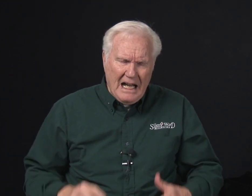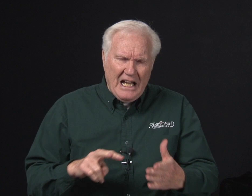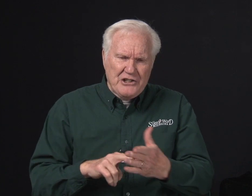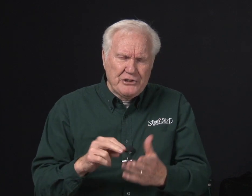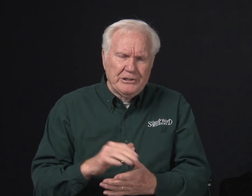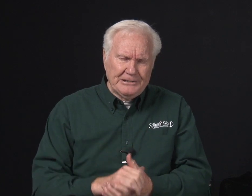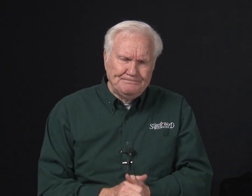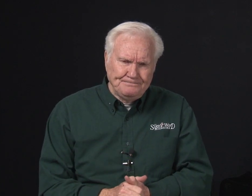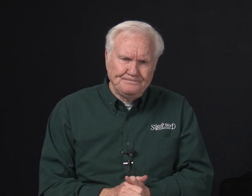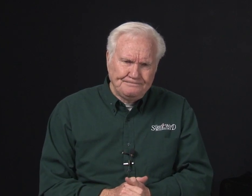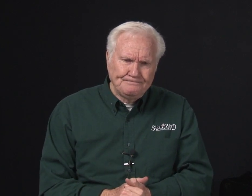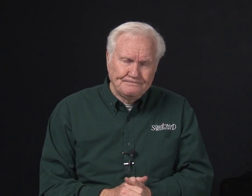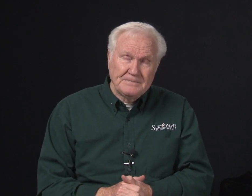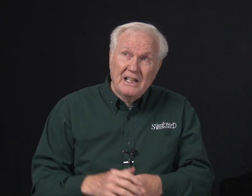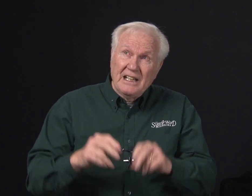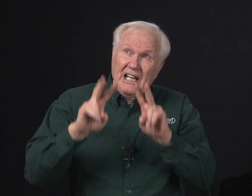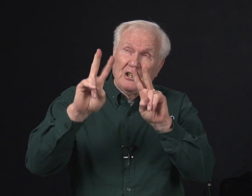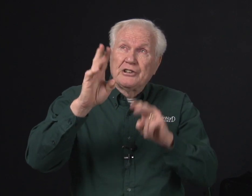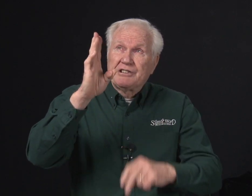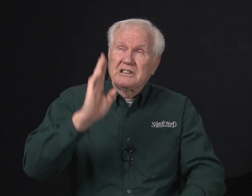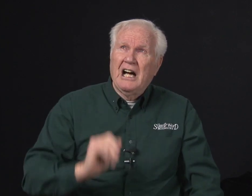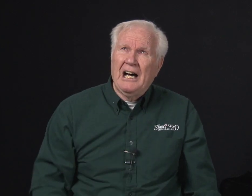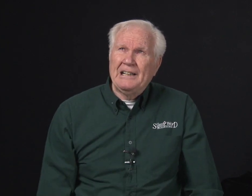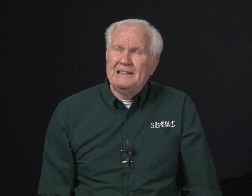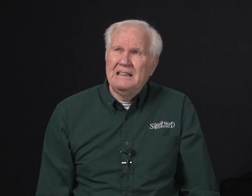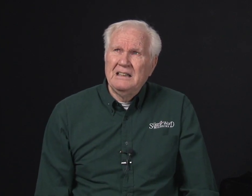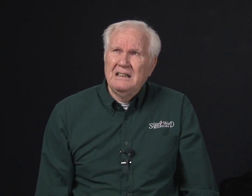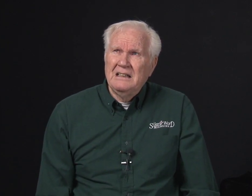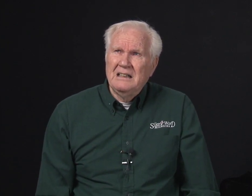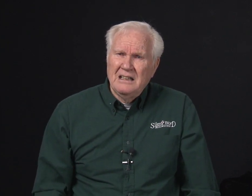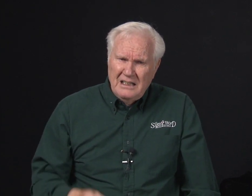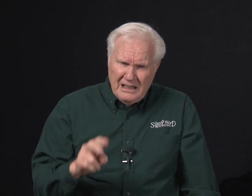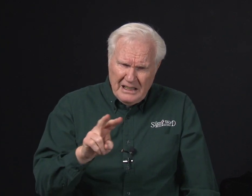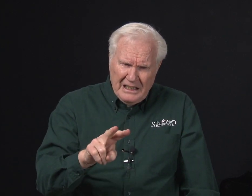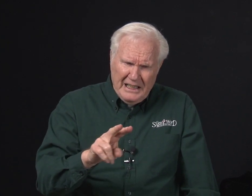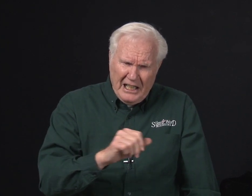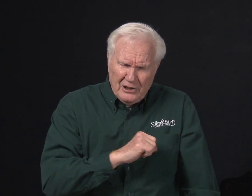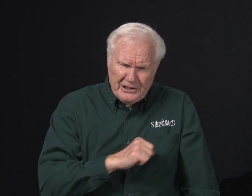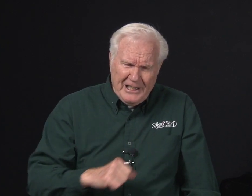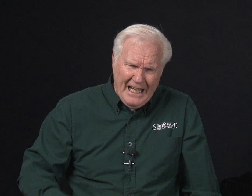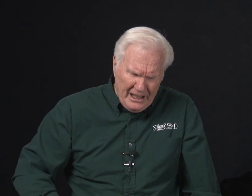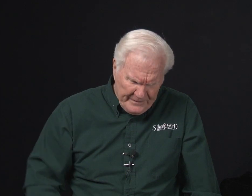I stood and I looked to God and I looked to Alvin.